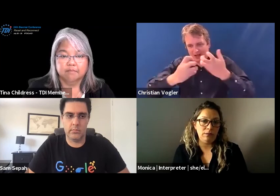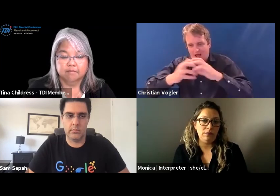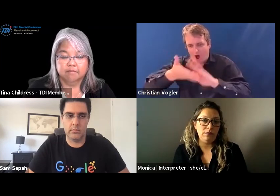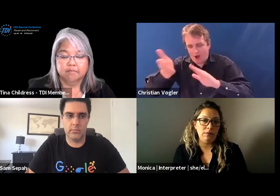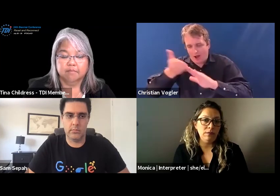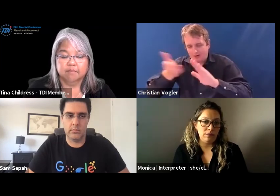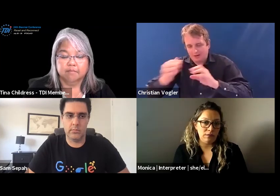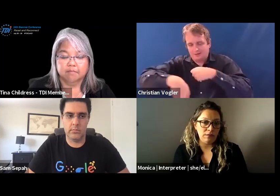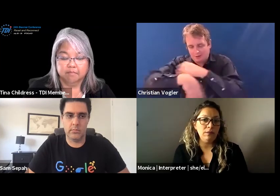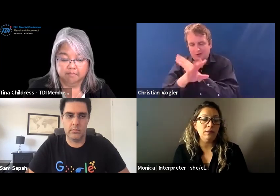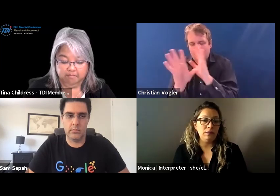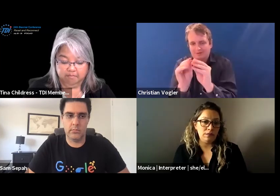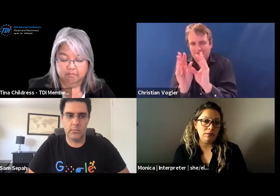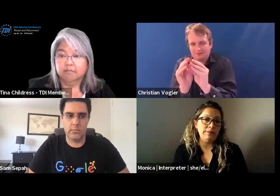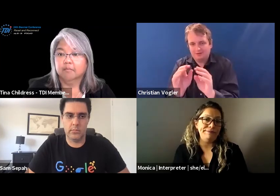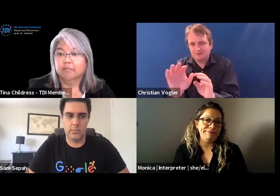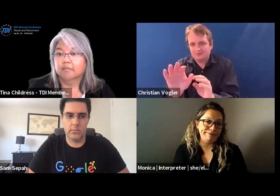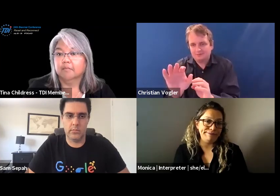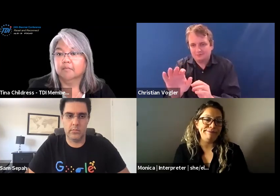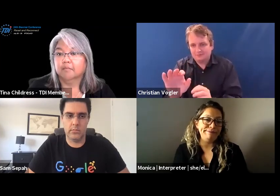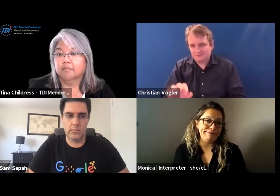specifically saying accommodations and operations for video conferencing.